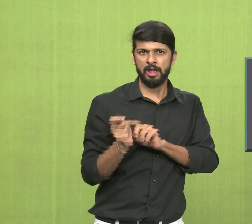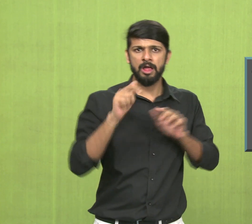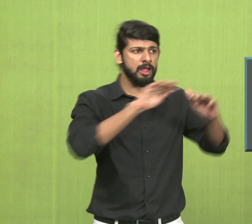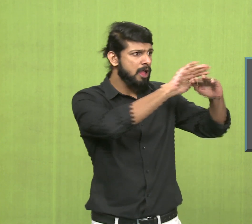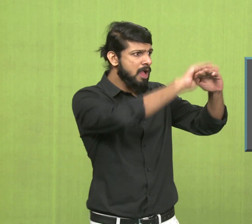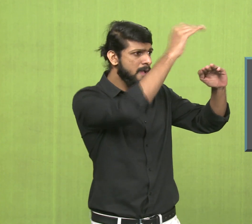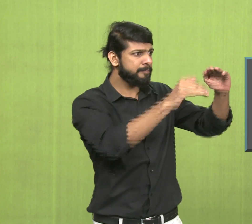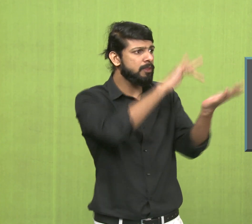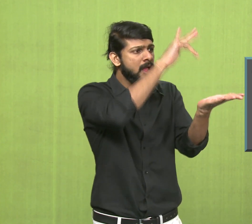Which cave